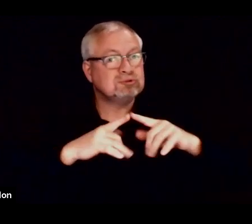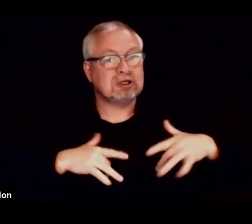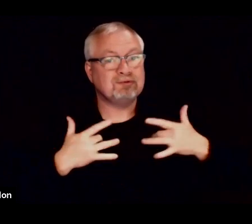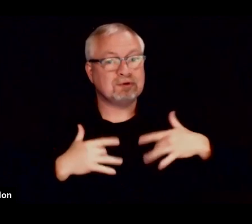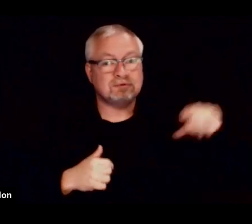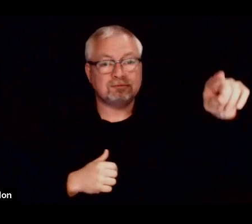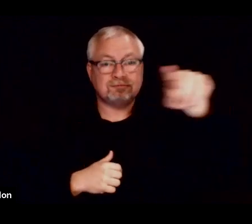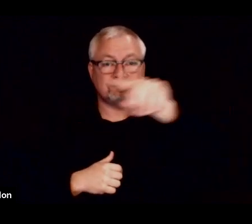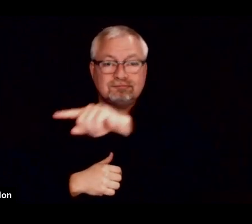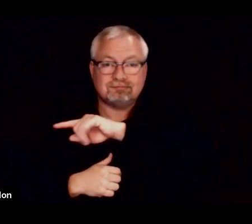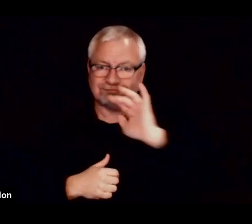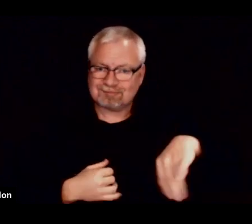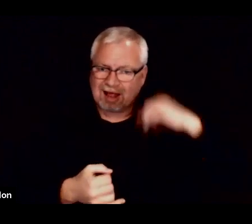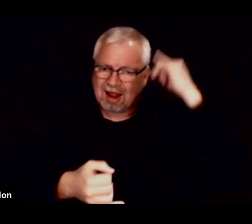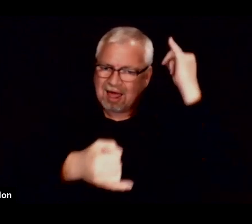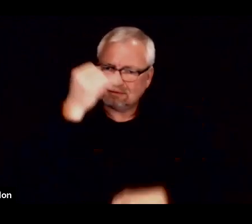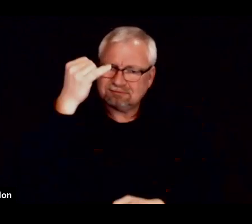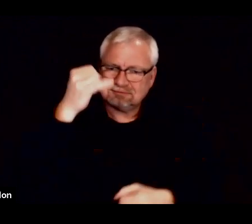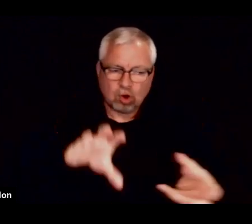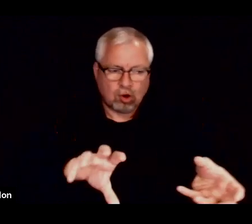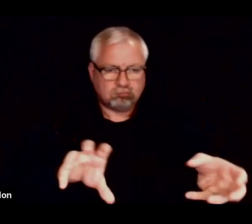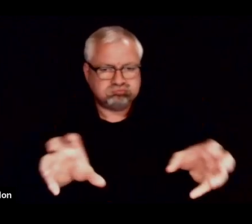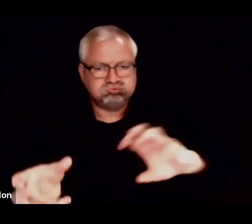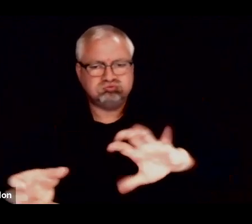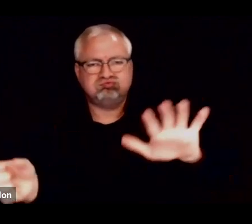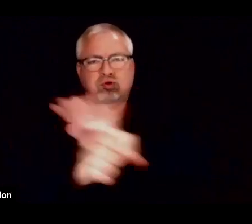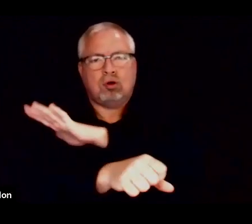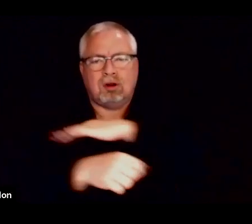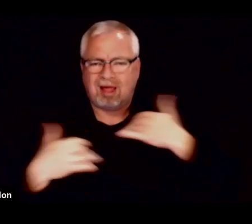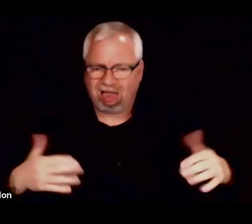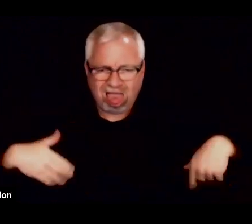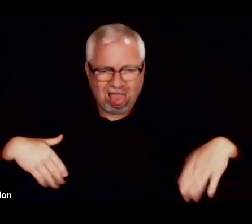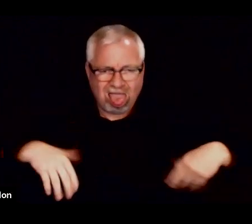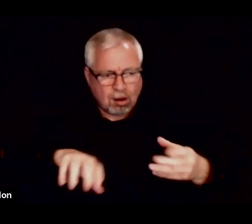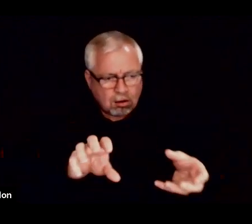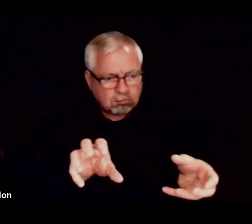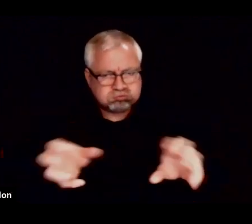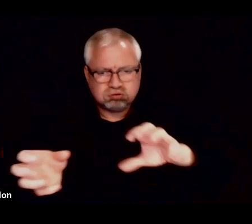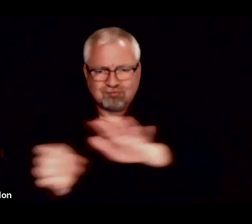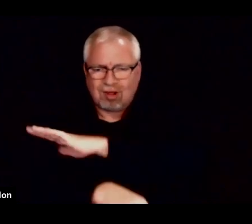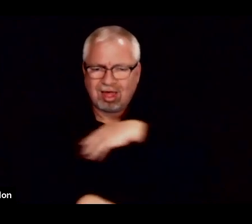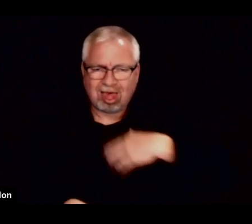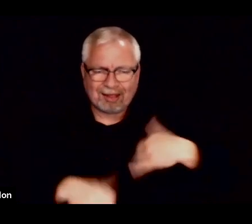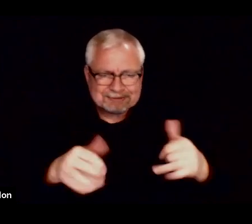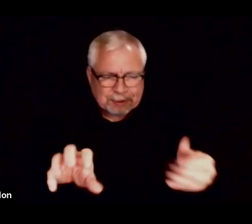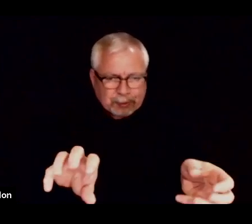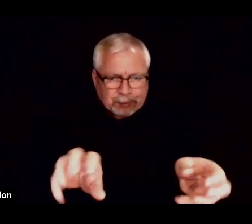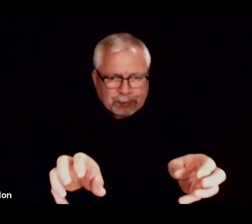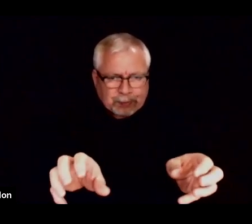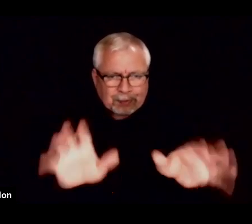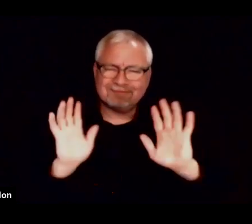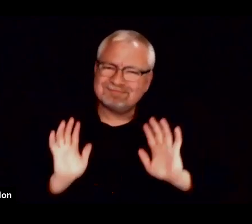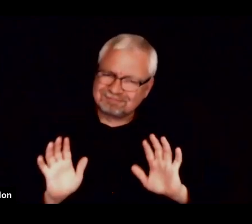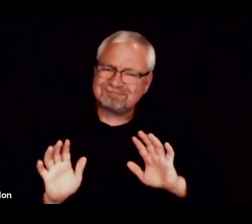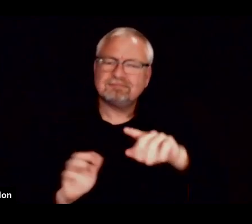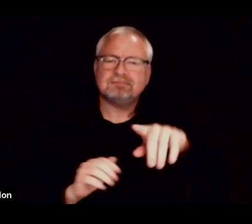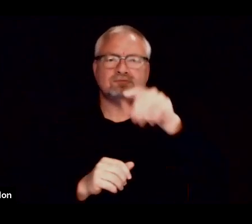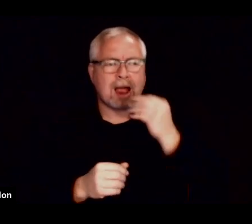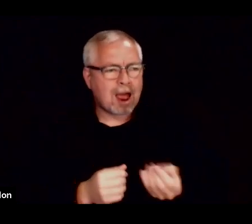And unfortunately, we are not there yet. It's not just the simple math problem of how many students can fit on a football